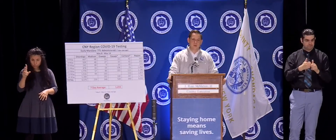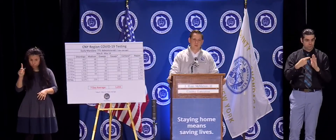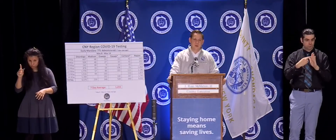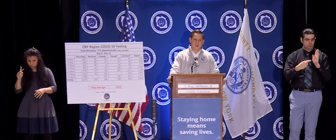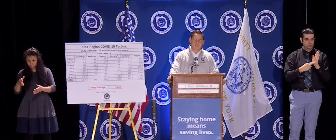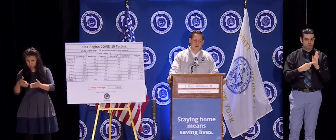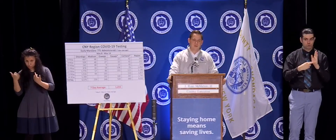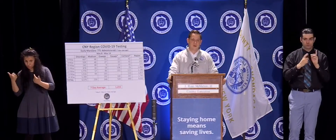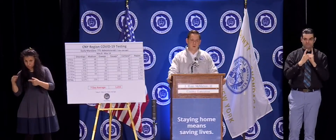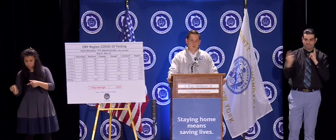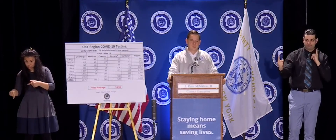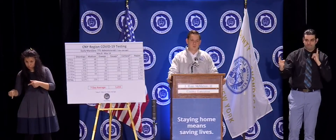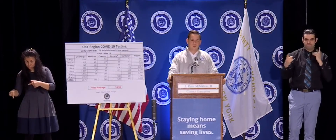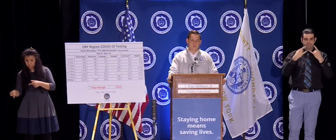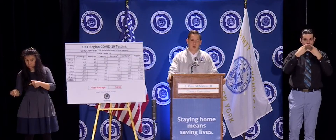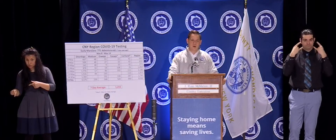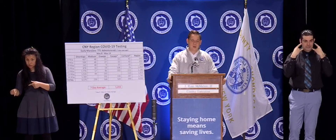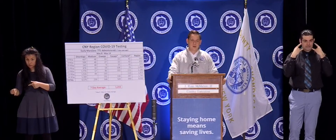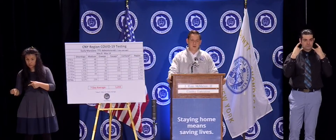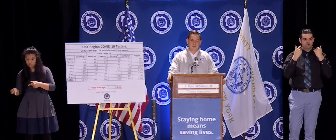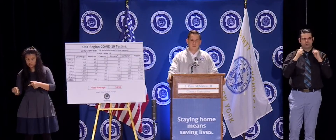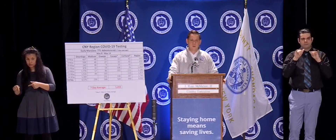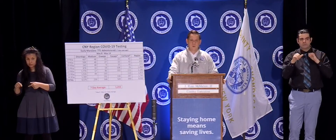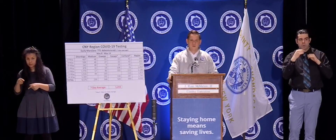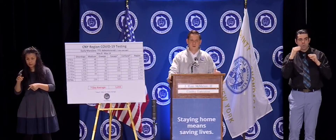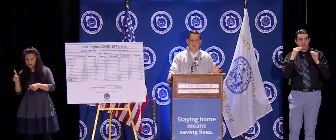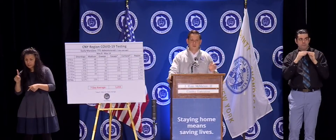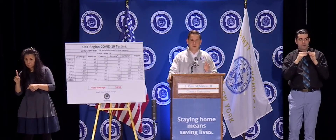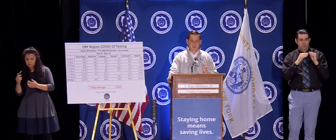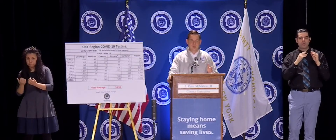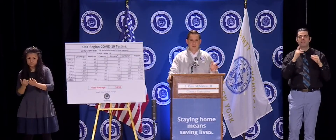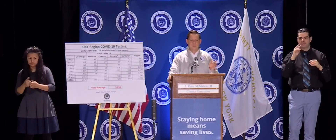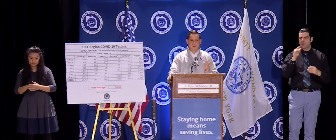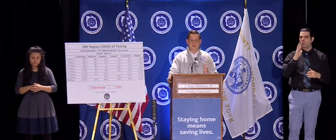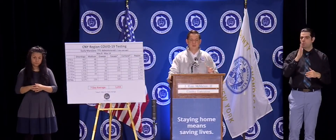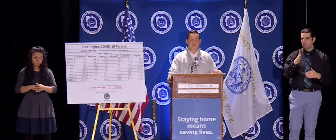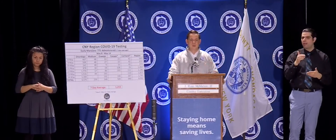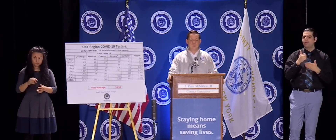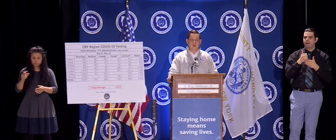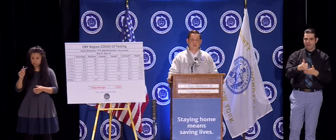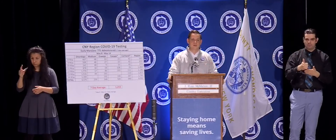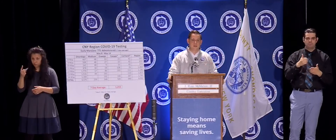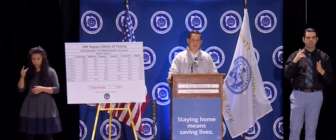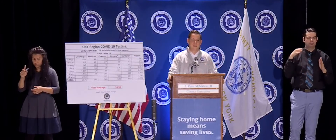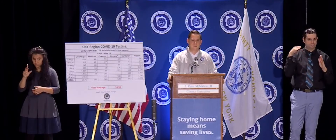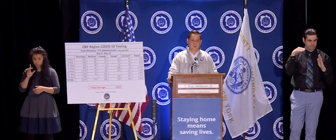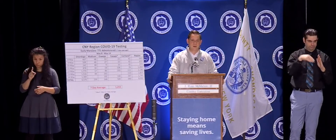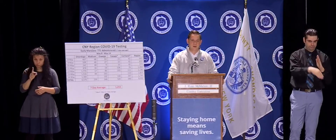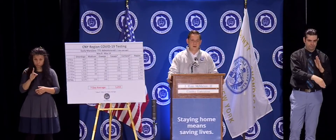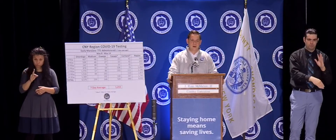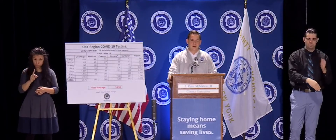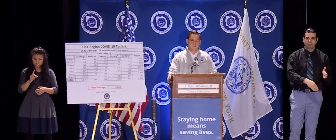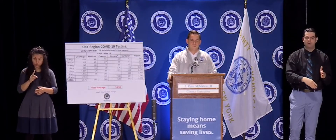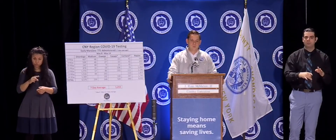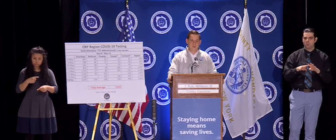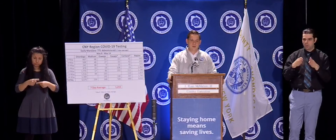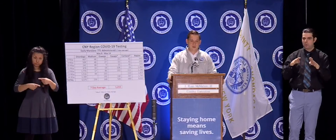think from a mental health and emotional part, people will feel good. But this is going to be with us. And